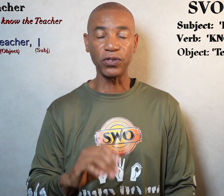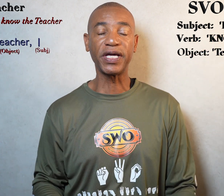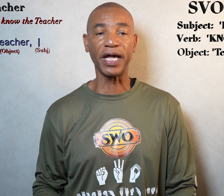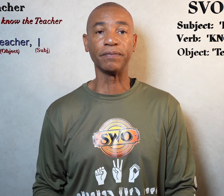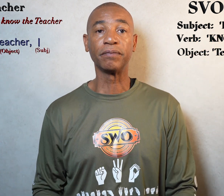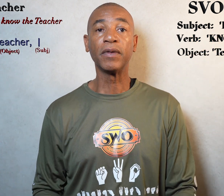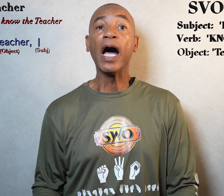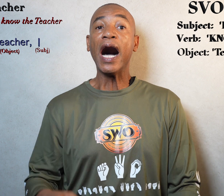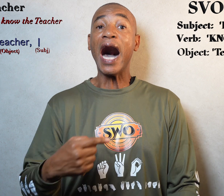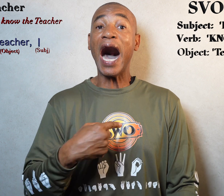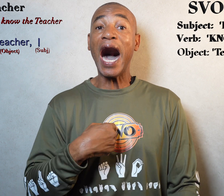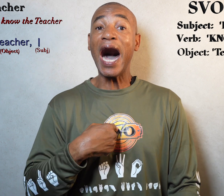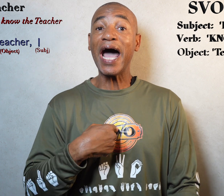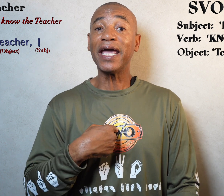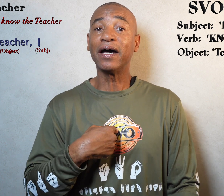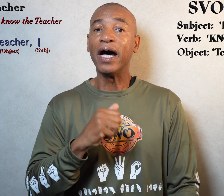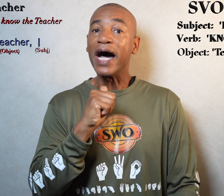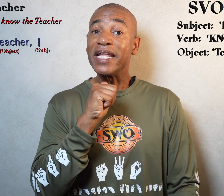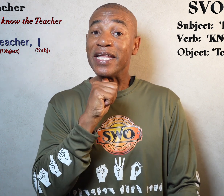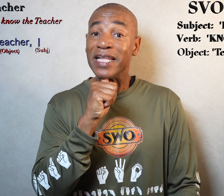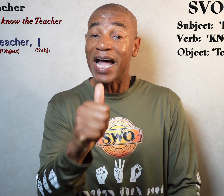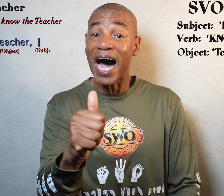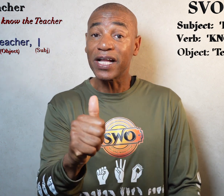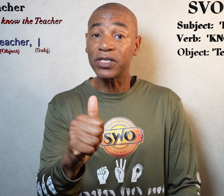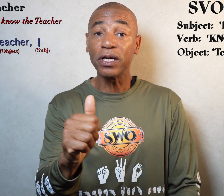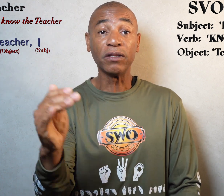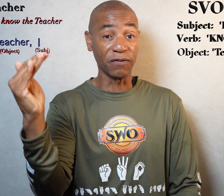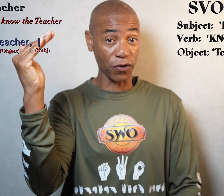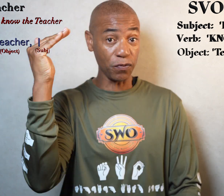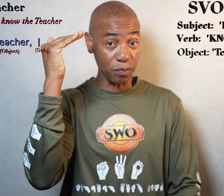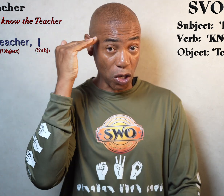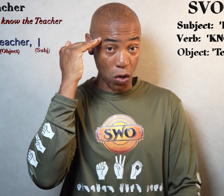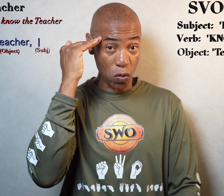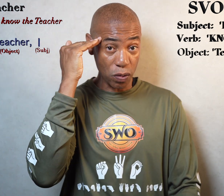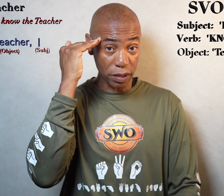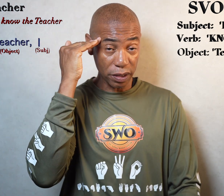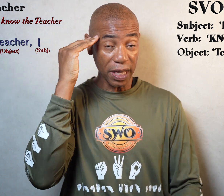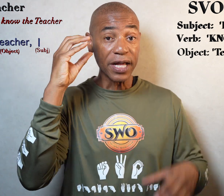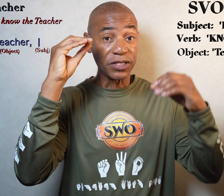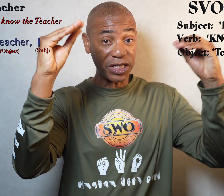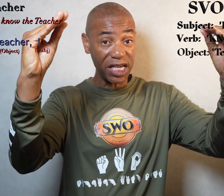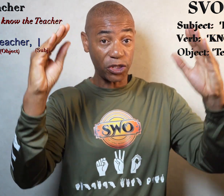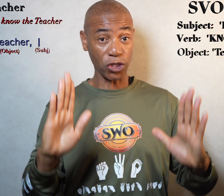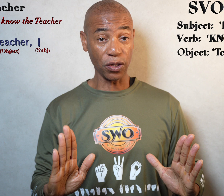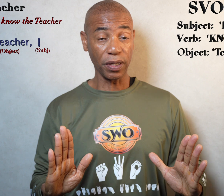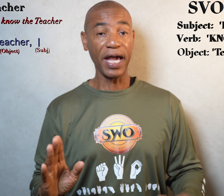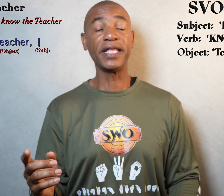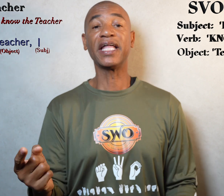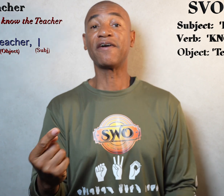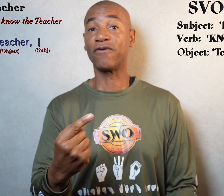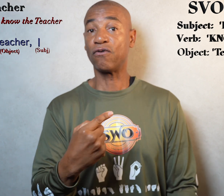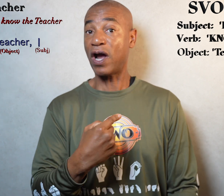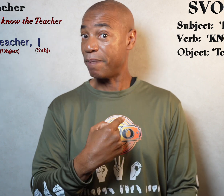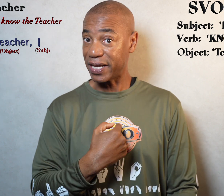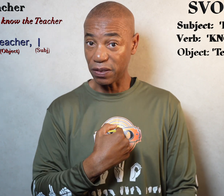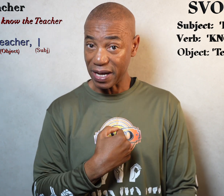again. I, not, the verb know, teacher, and then I refer right back to